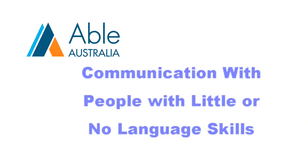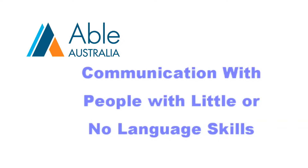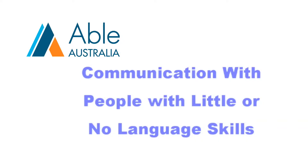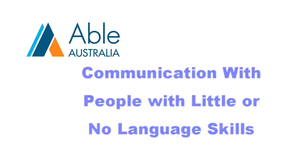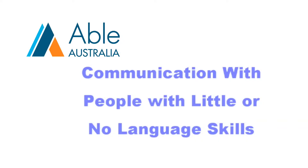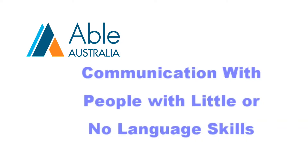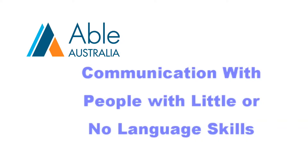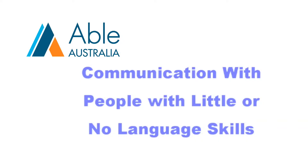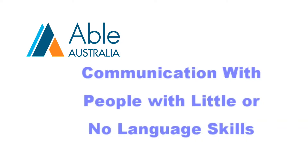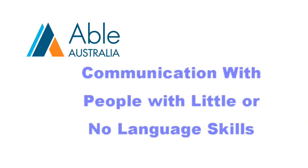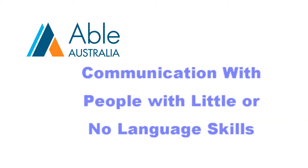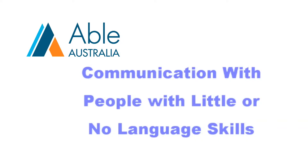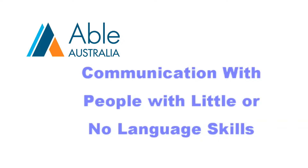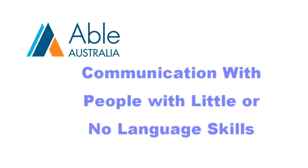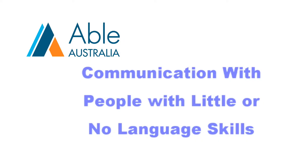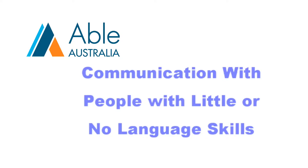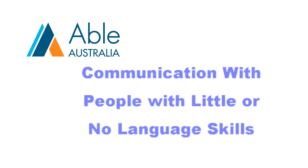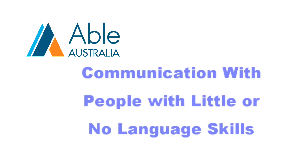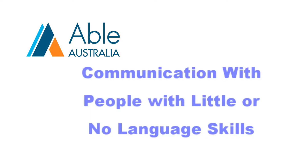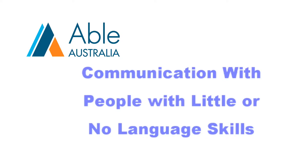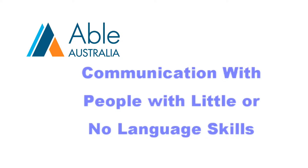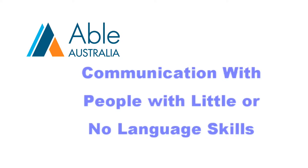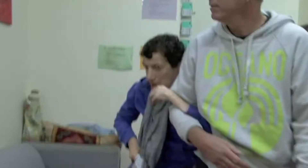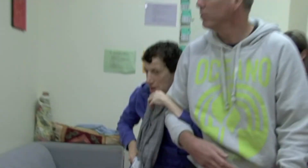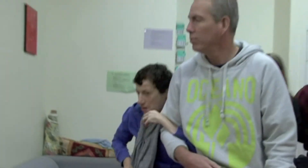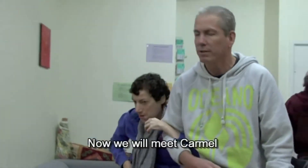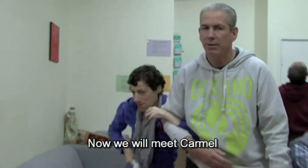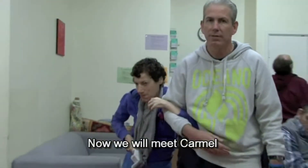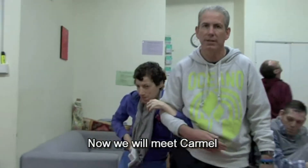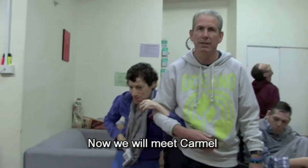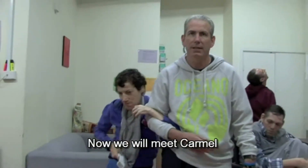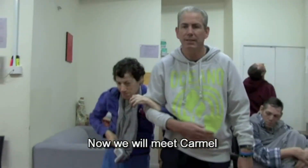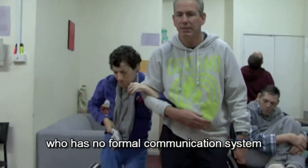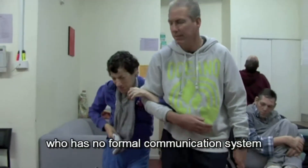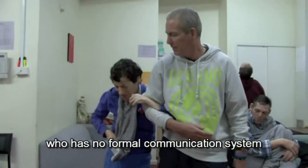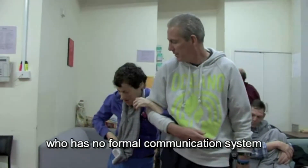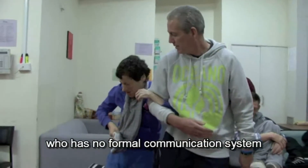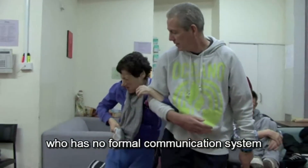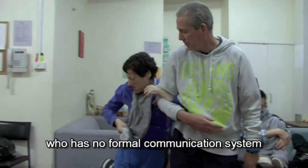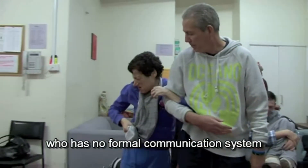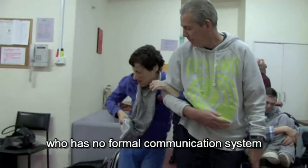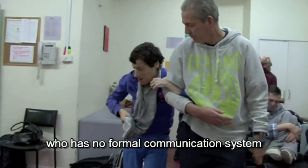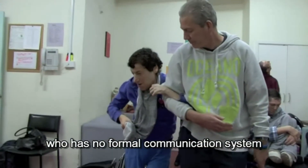Communication with people with little or no language skills. Now we'll meet Carmel, who has no formal communication